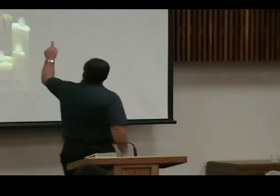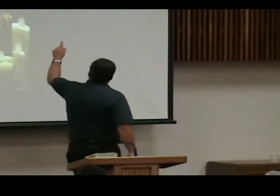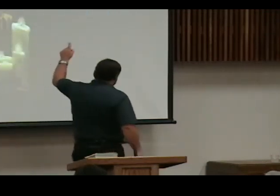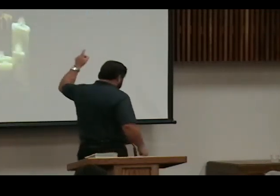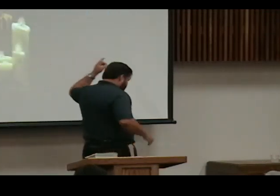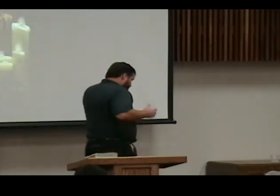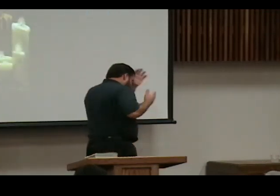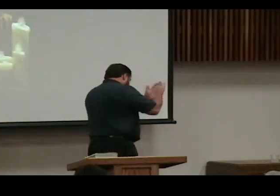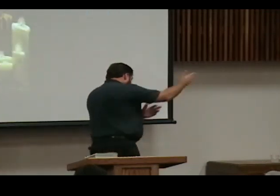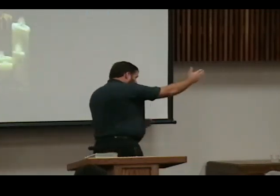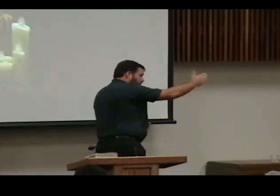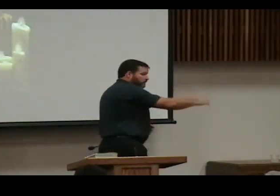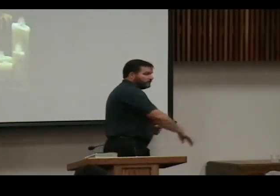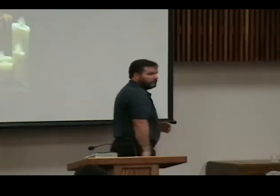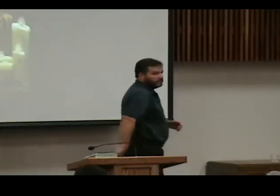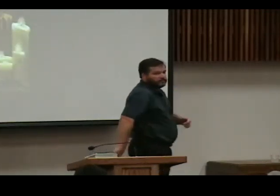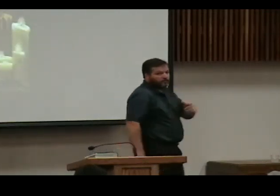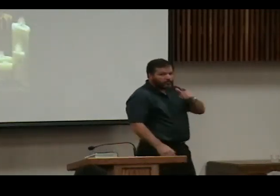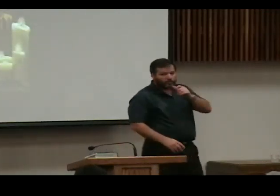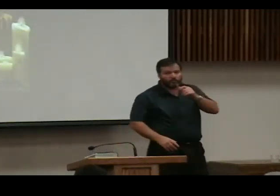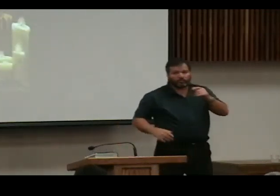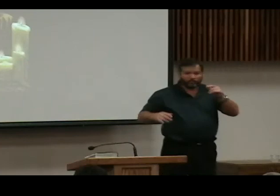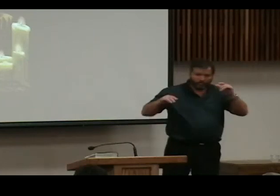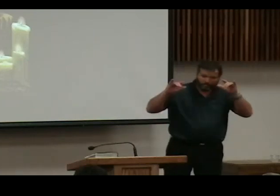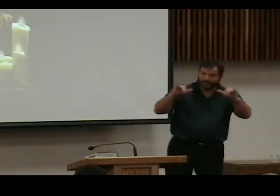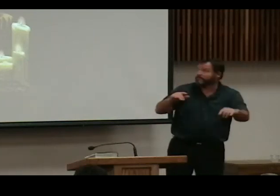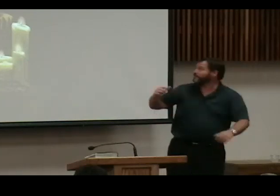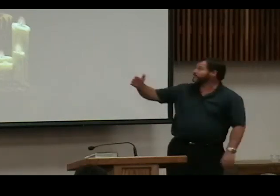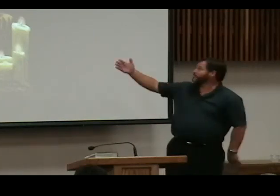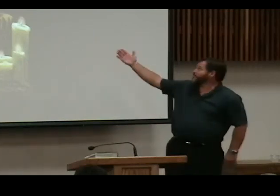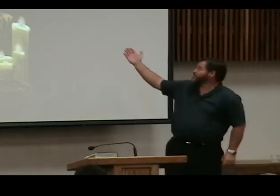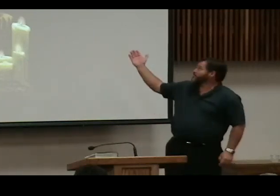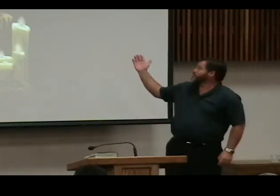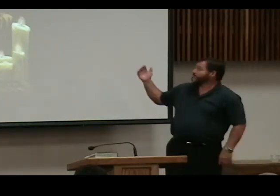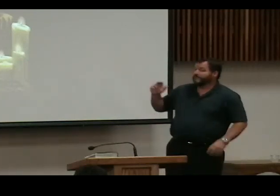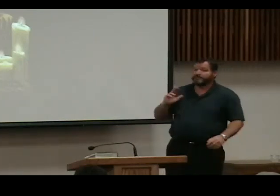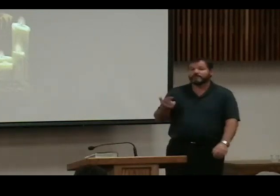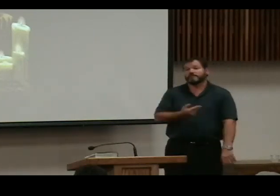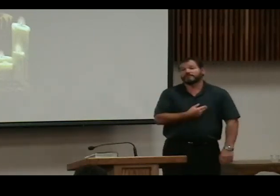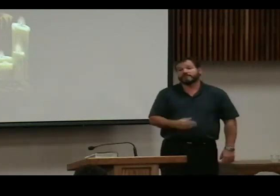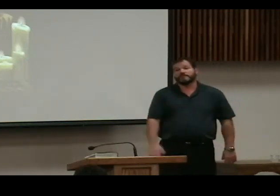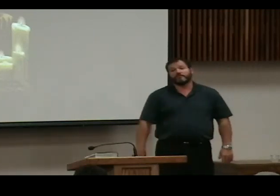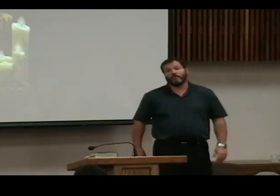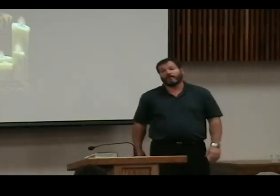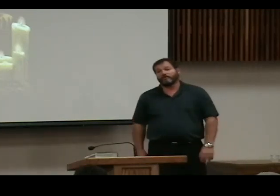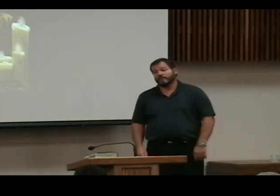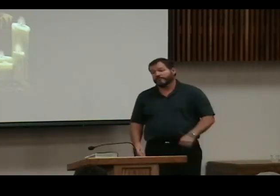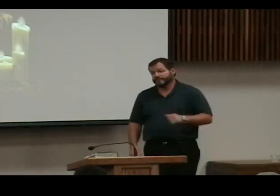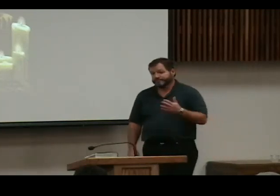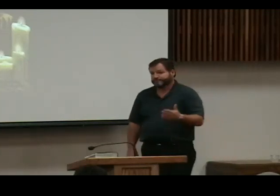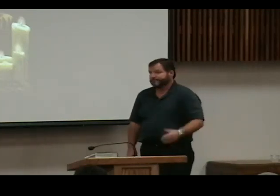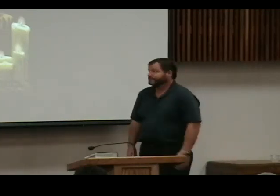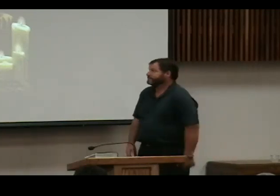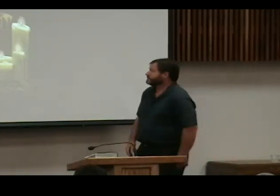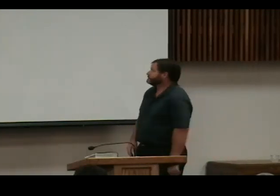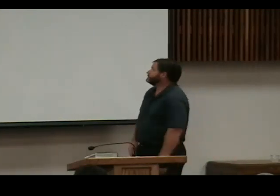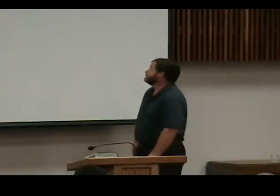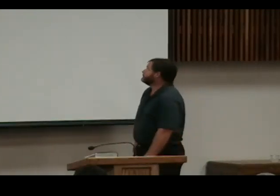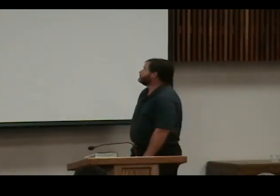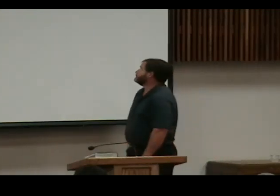No, Paul says, in all these things, more than conquerors, through him who loved us. That's how we